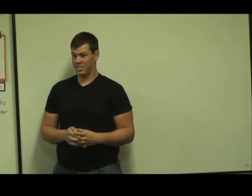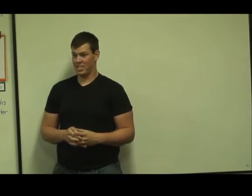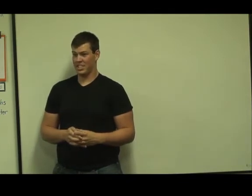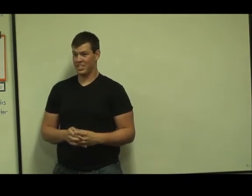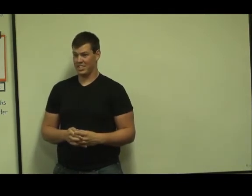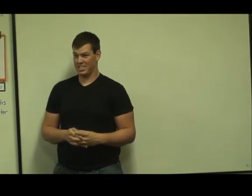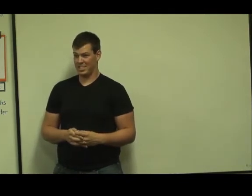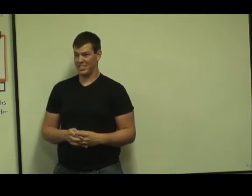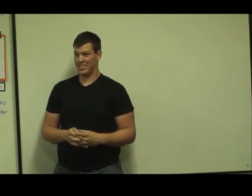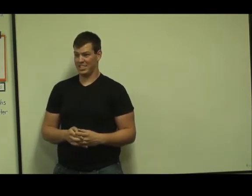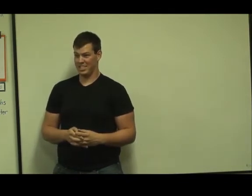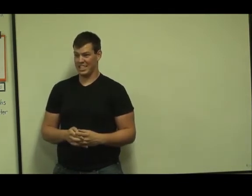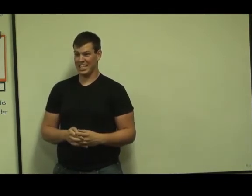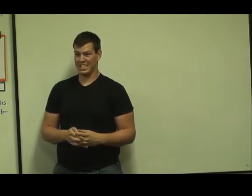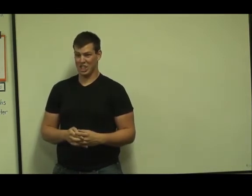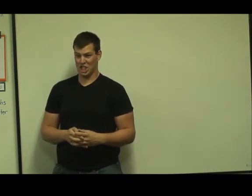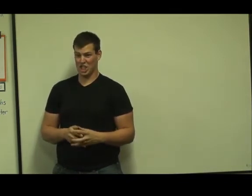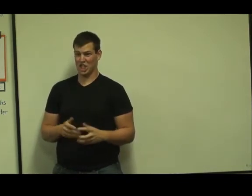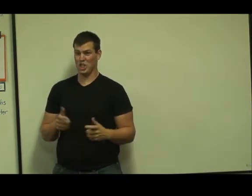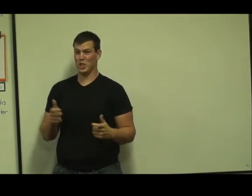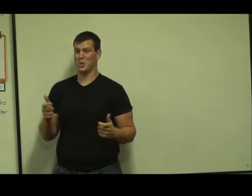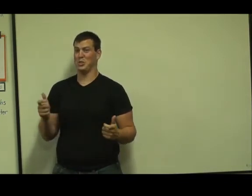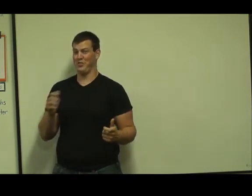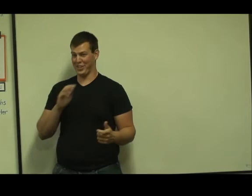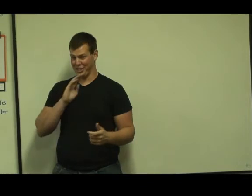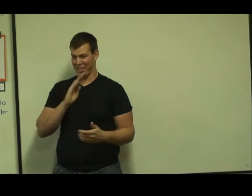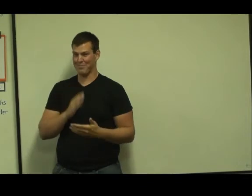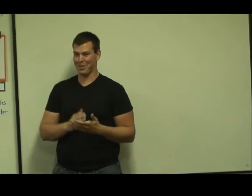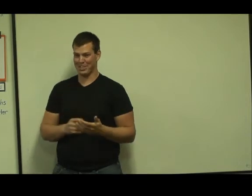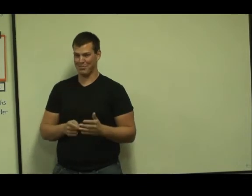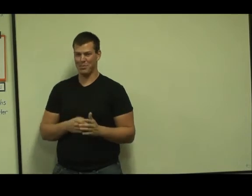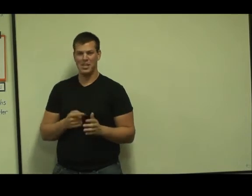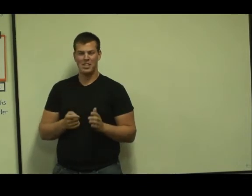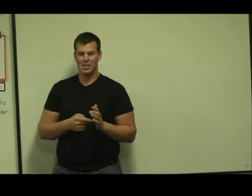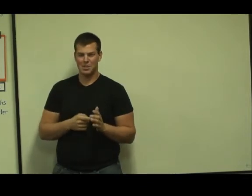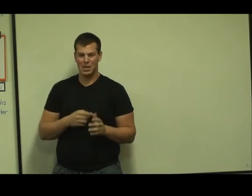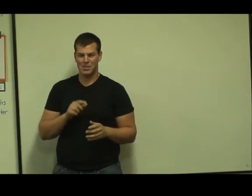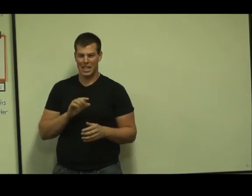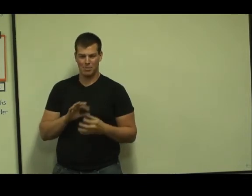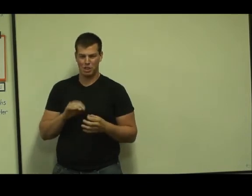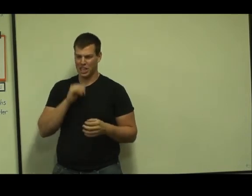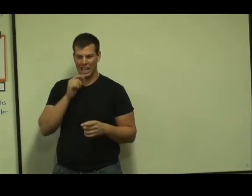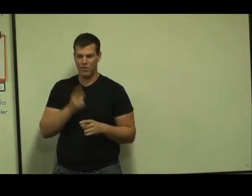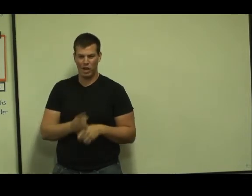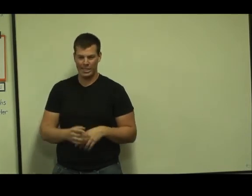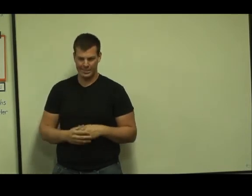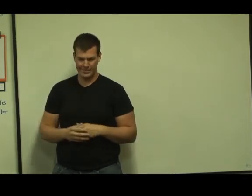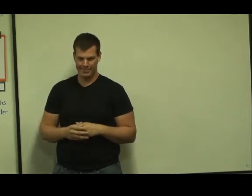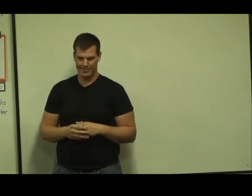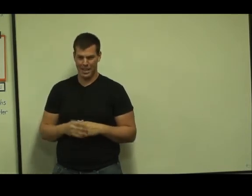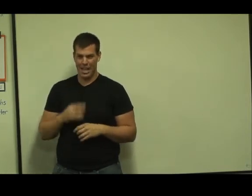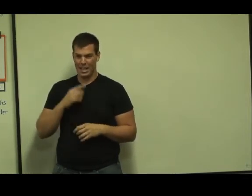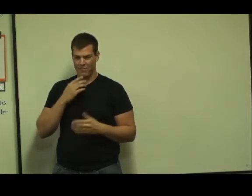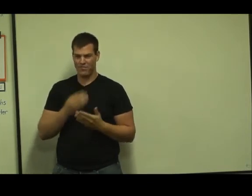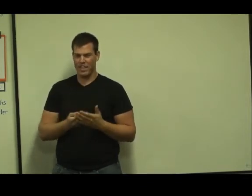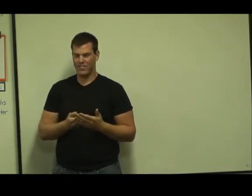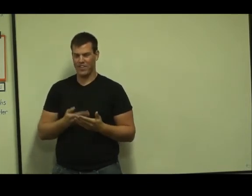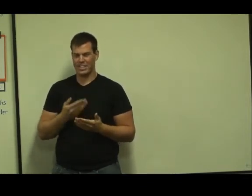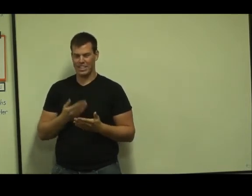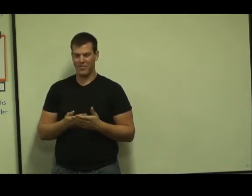frustrating. I do. Point sometimes the capture it by the way. Right, yeah. Yeah, I know. If